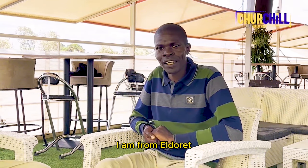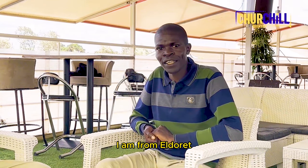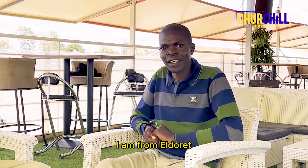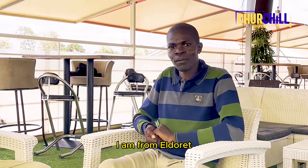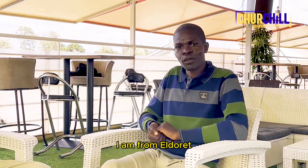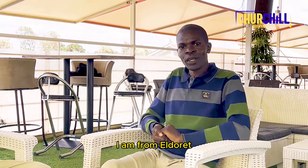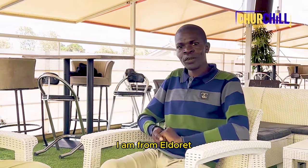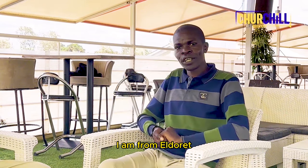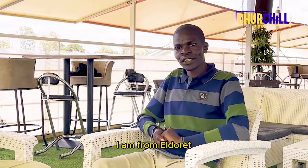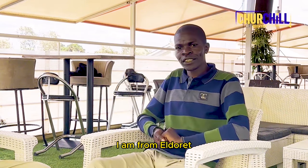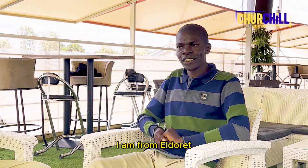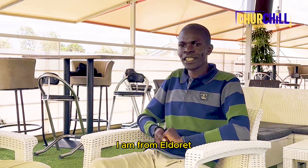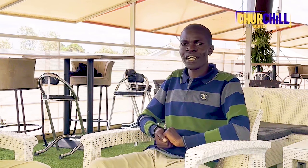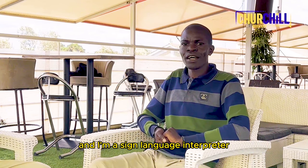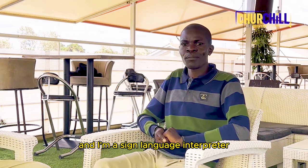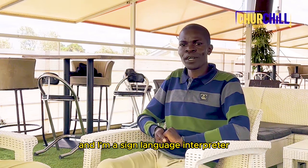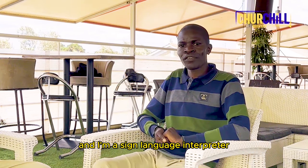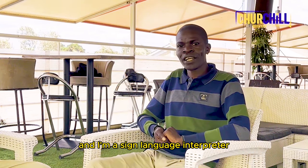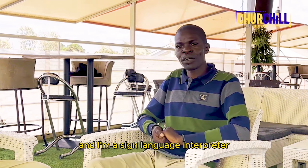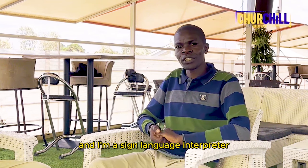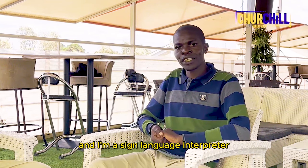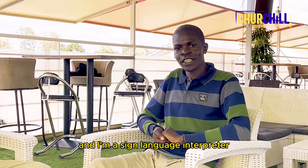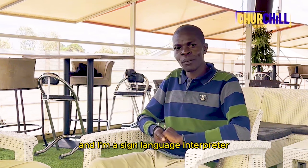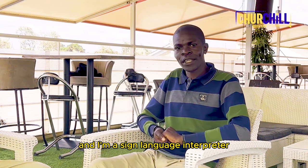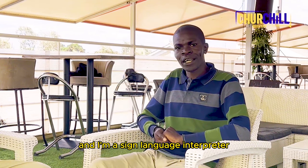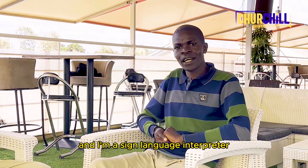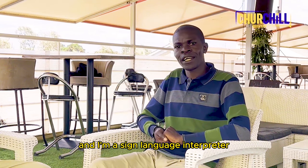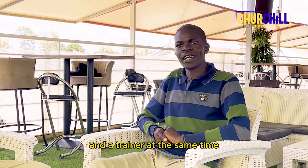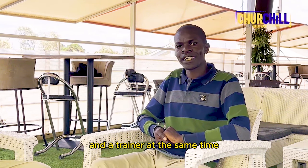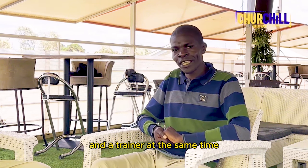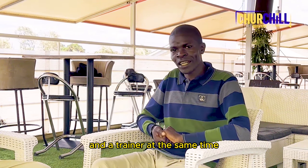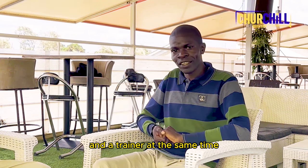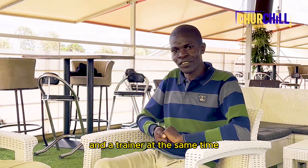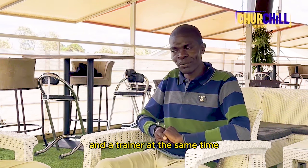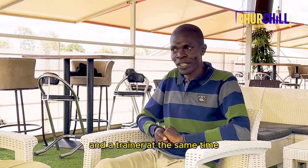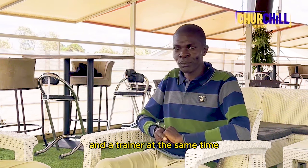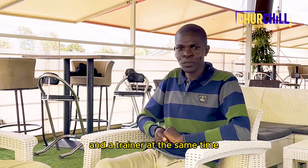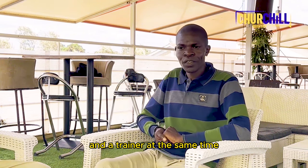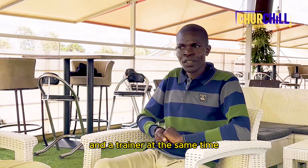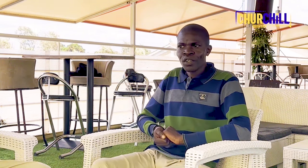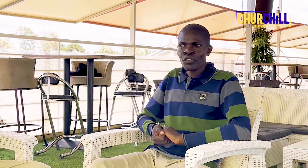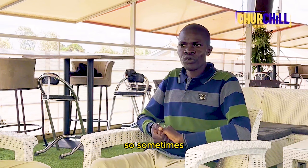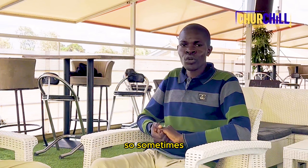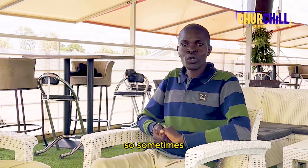I am from Eldoret, and I am a sign language interpreter, and a trainer at the same time. So,